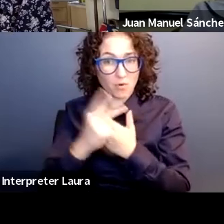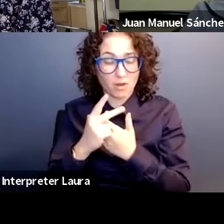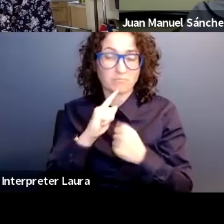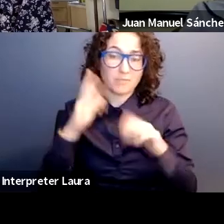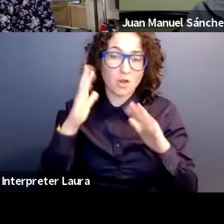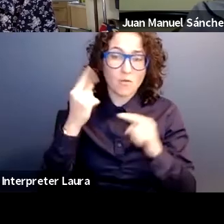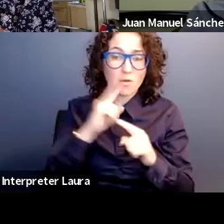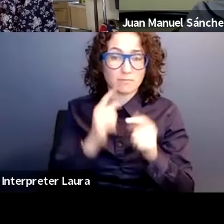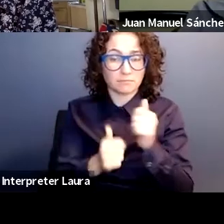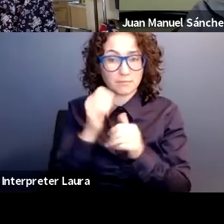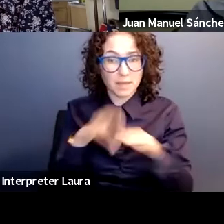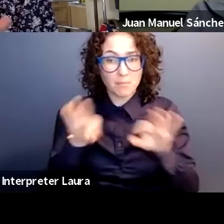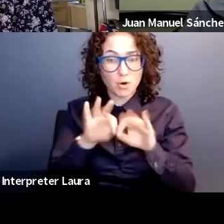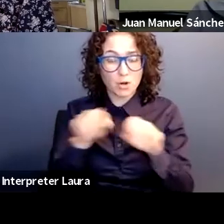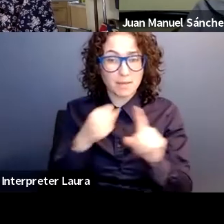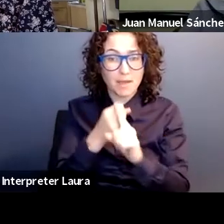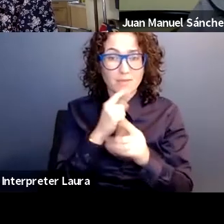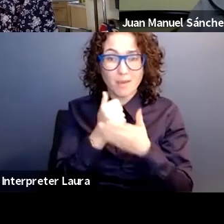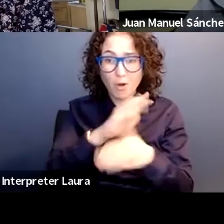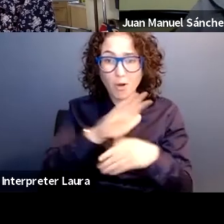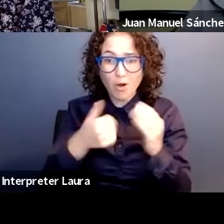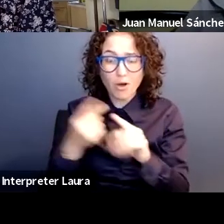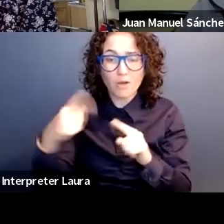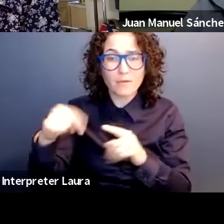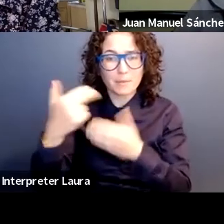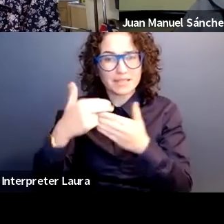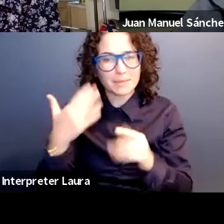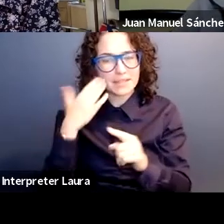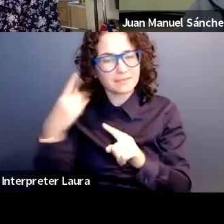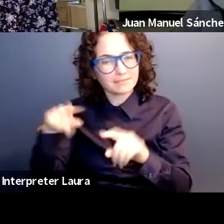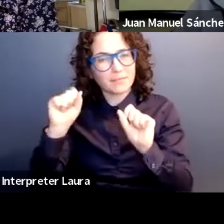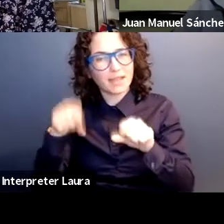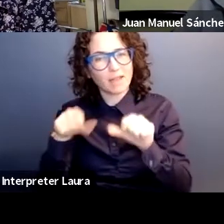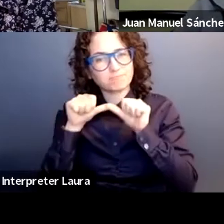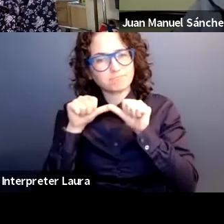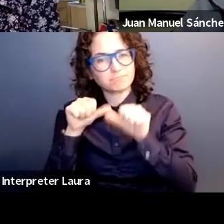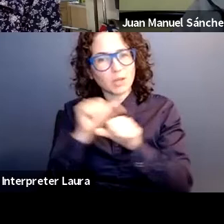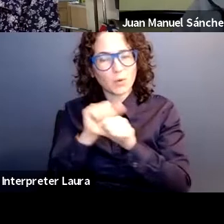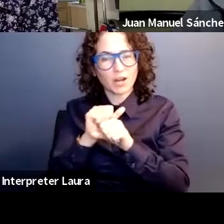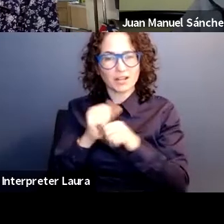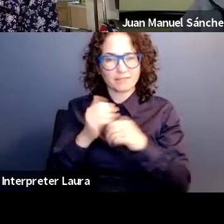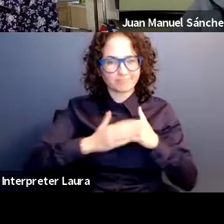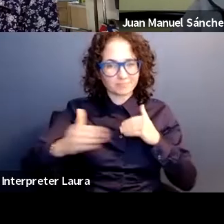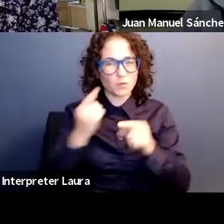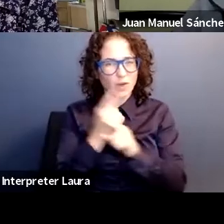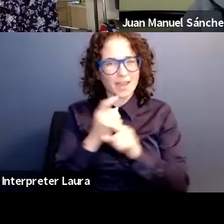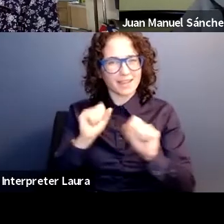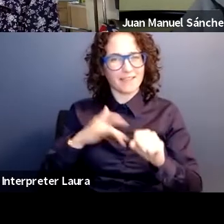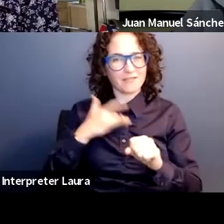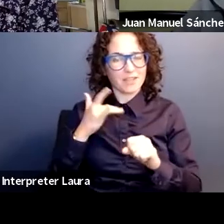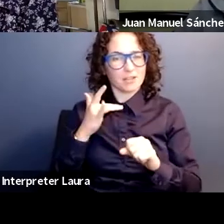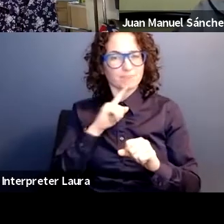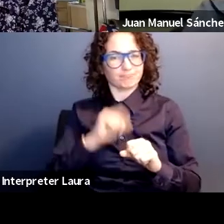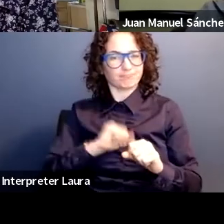is helping all of the participants be able to continue this work in the future, right? To feel confident, to continue